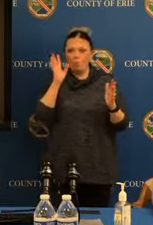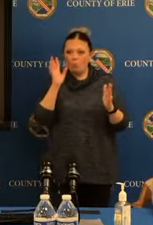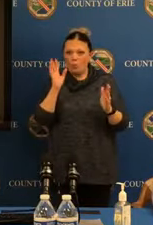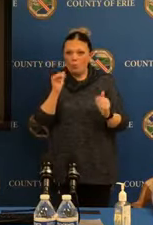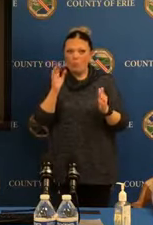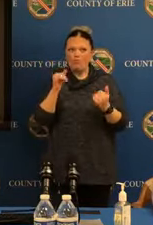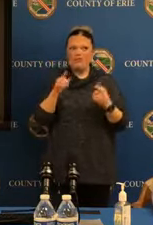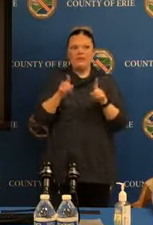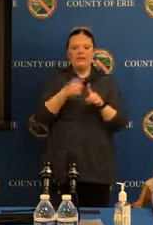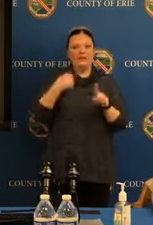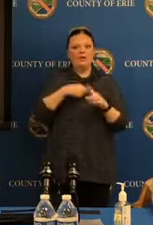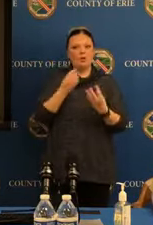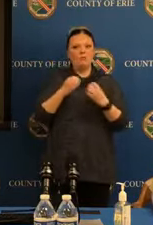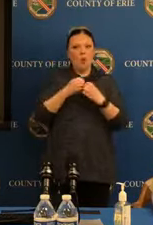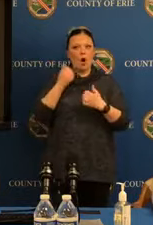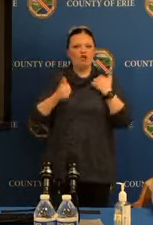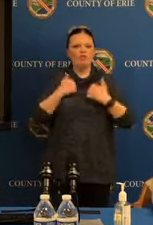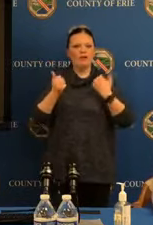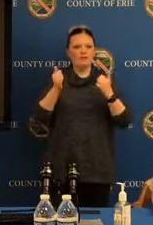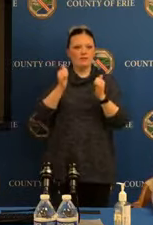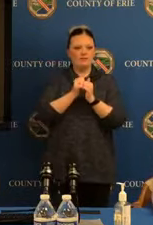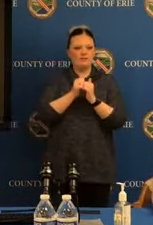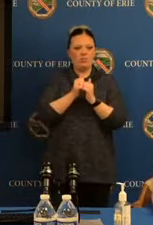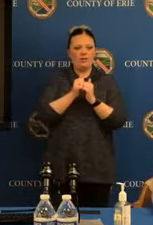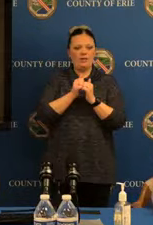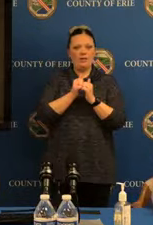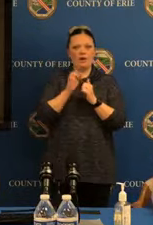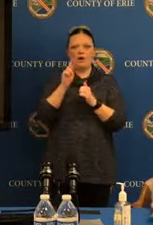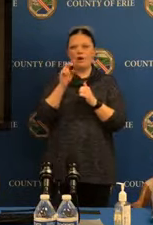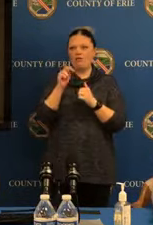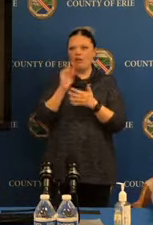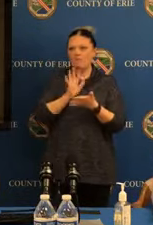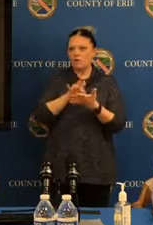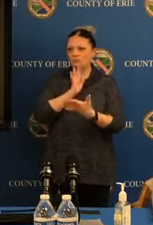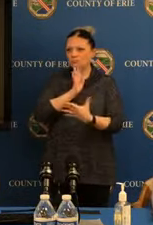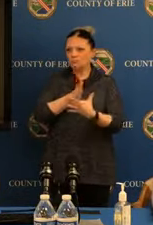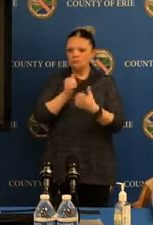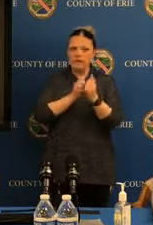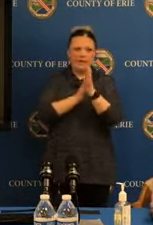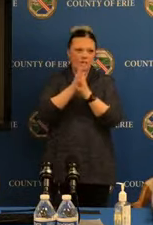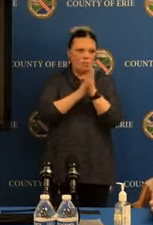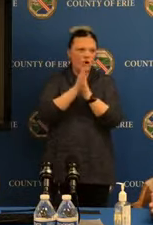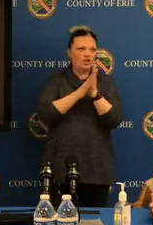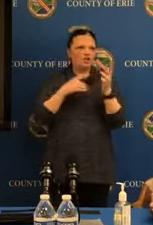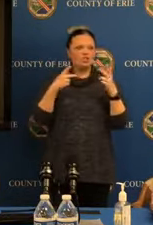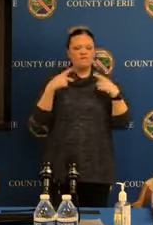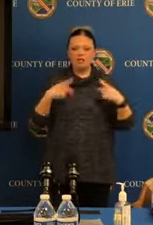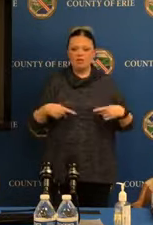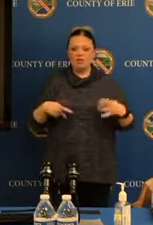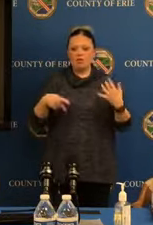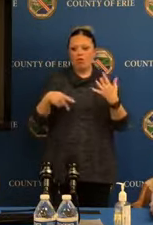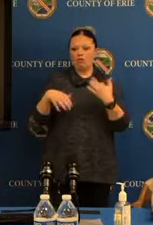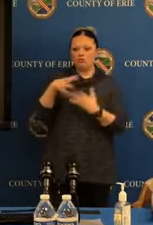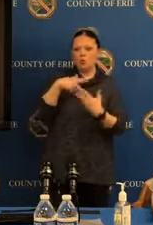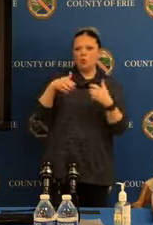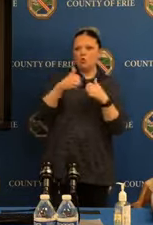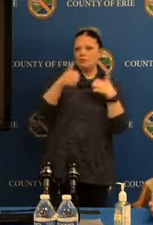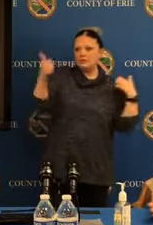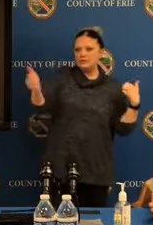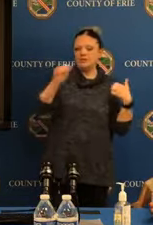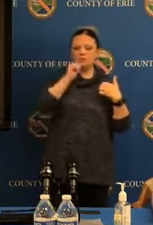as we're being more aggressive with our non-pharmaceutical interventions, with hand washing, physical or social distancing,